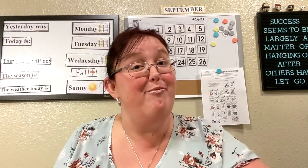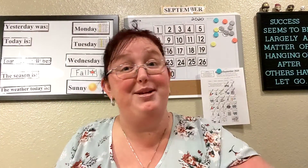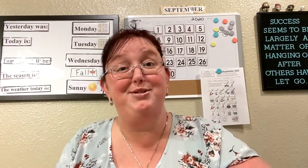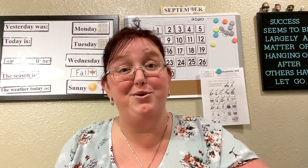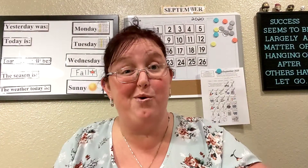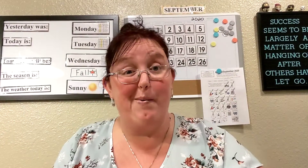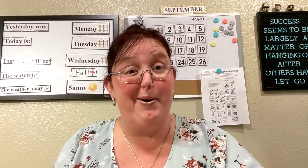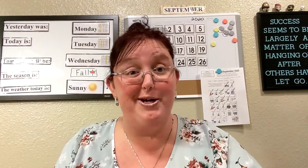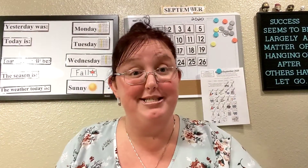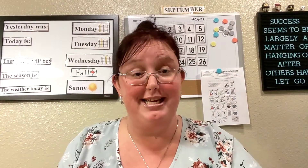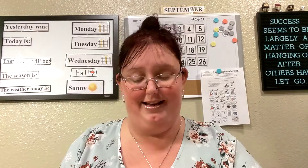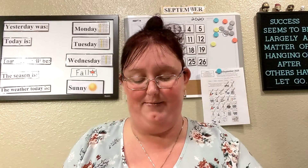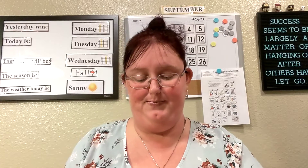because you're a person.